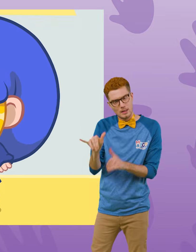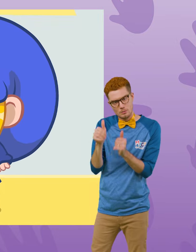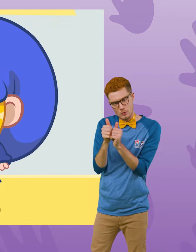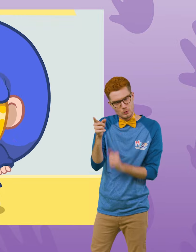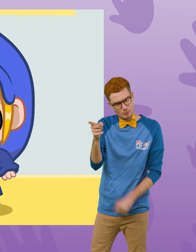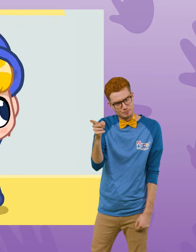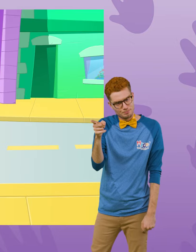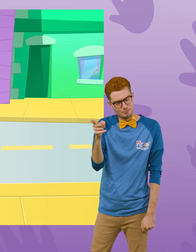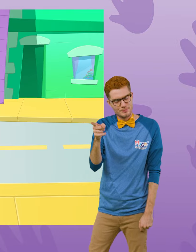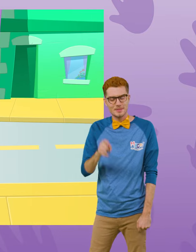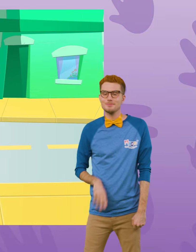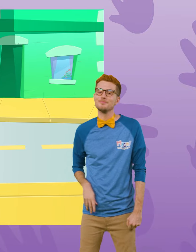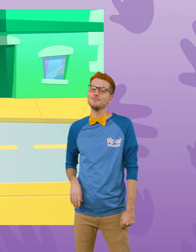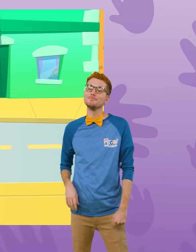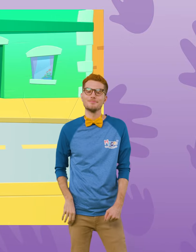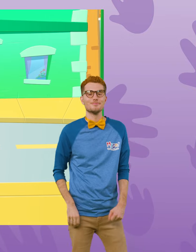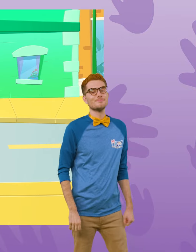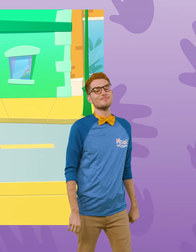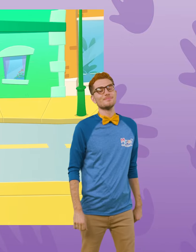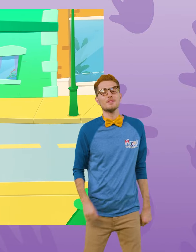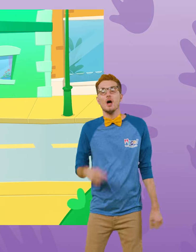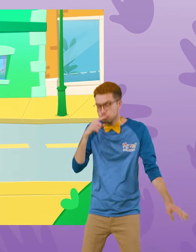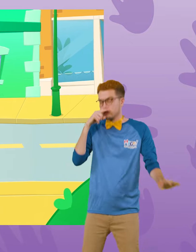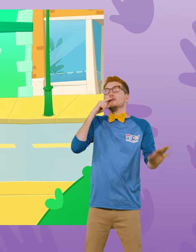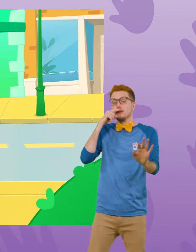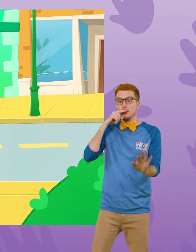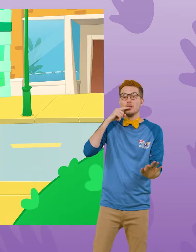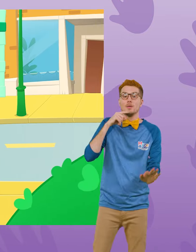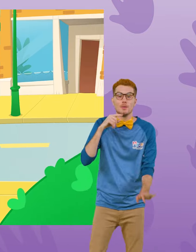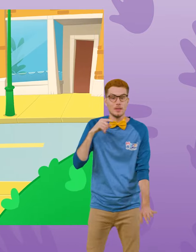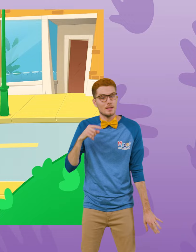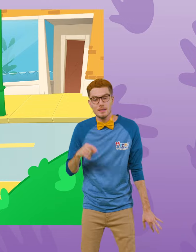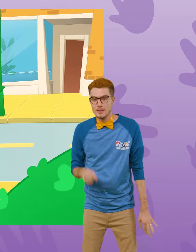I'll stay with you. Achoo!